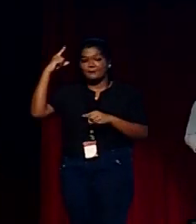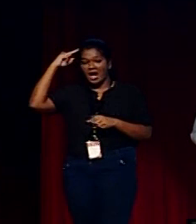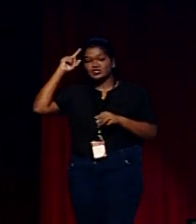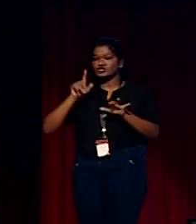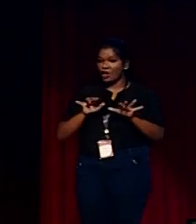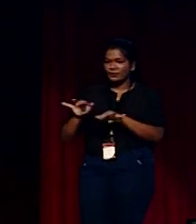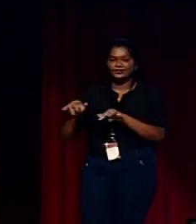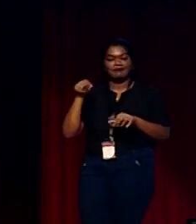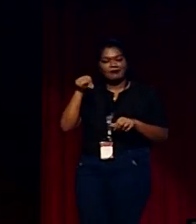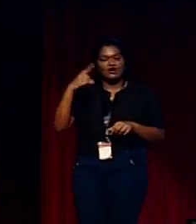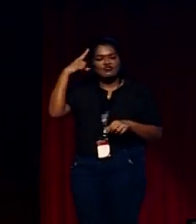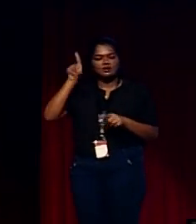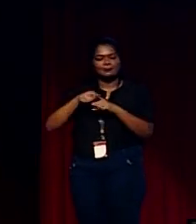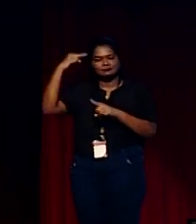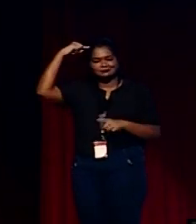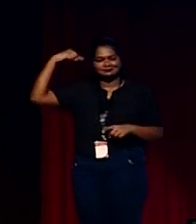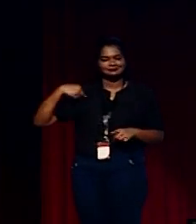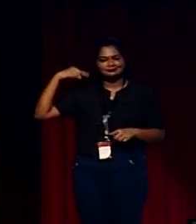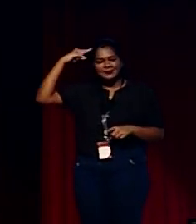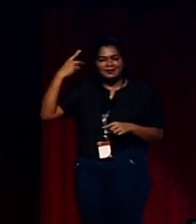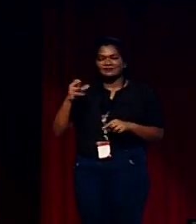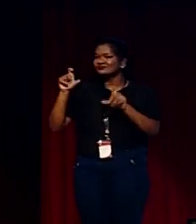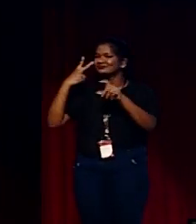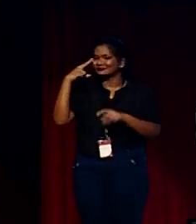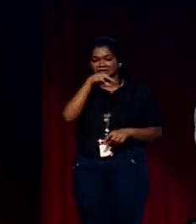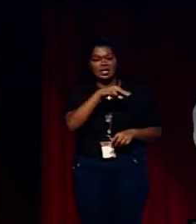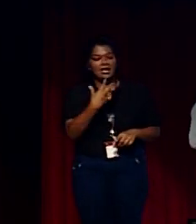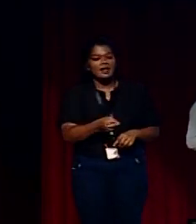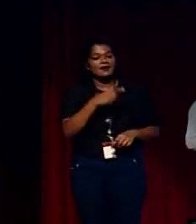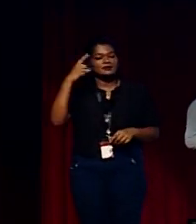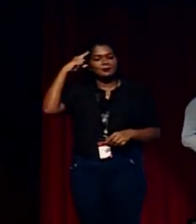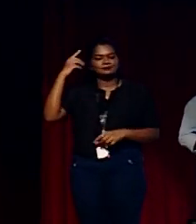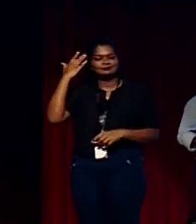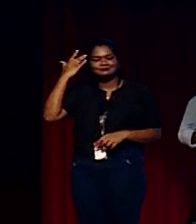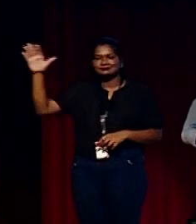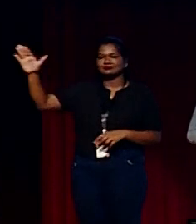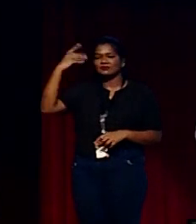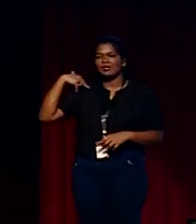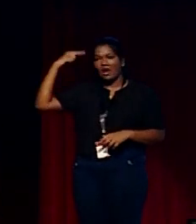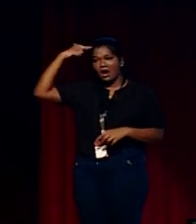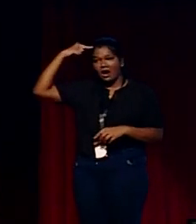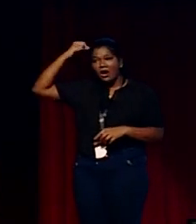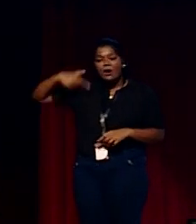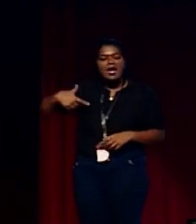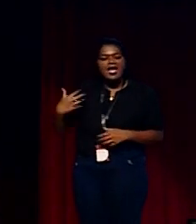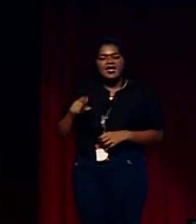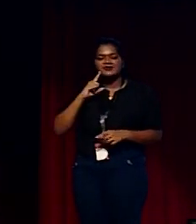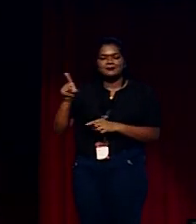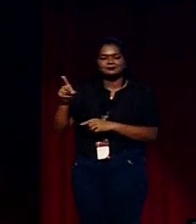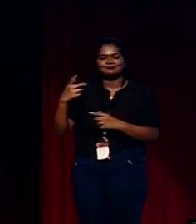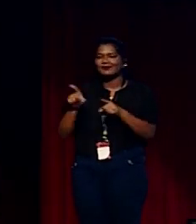to recording brain signals as a brain image and convert them into control commands for operating